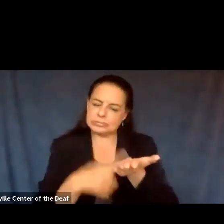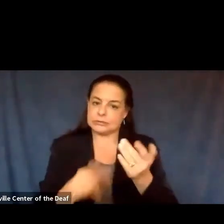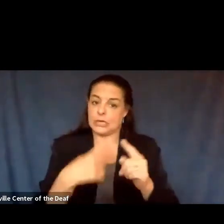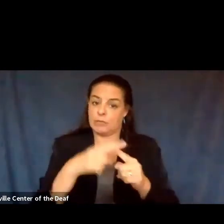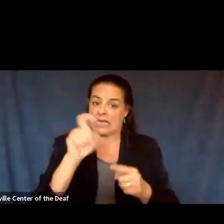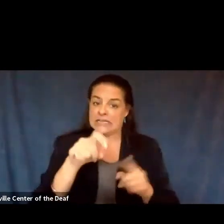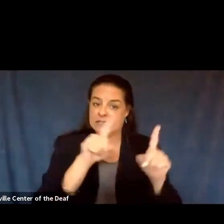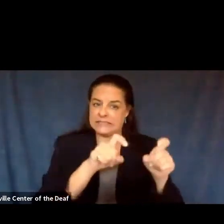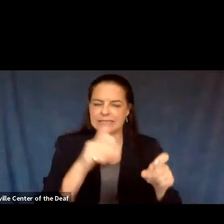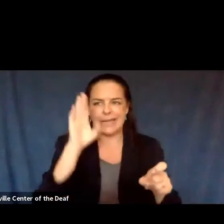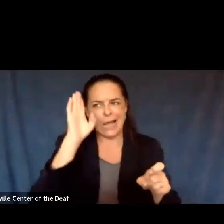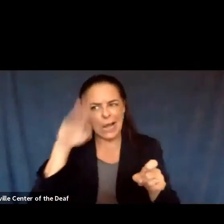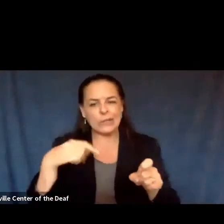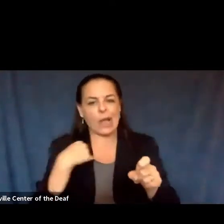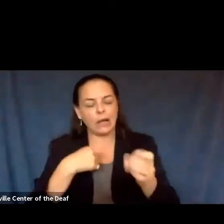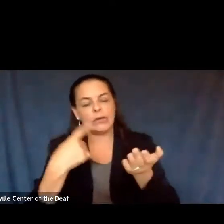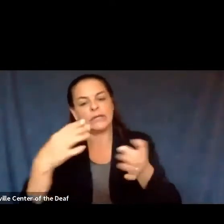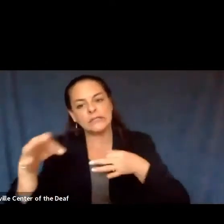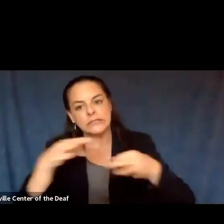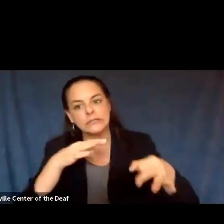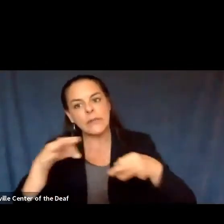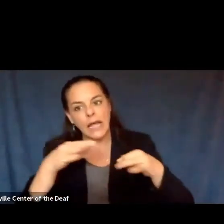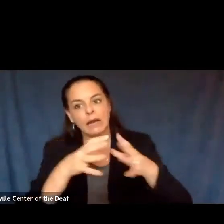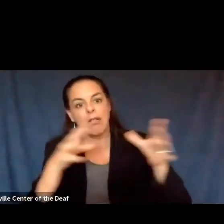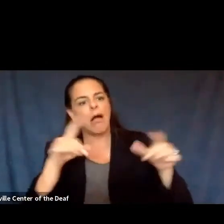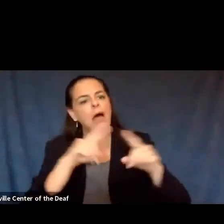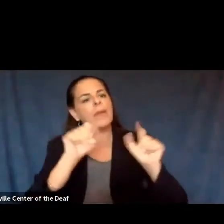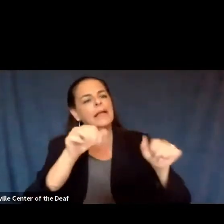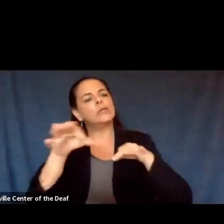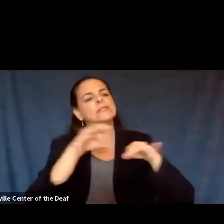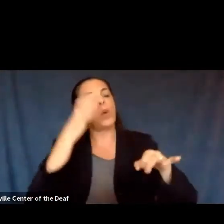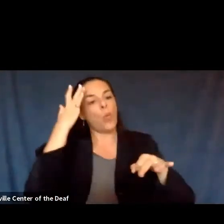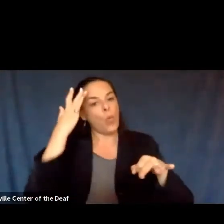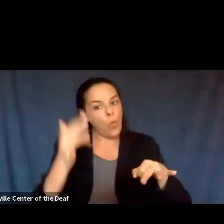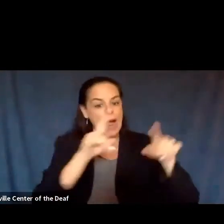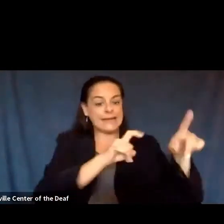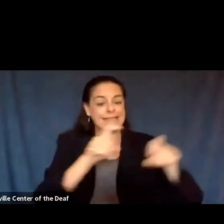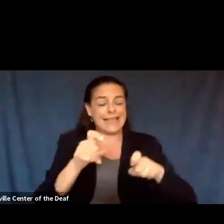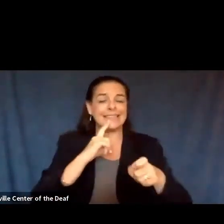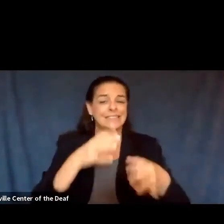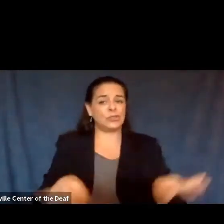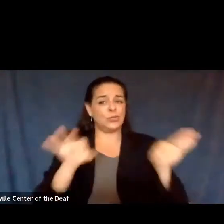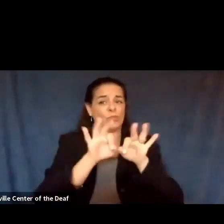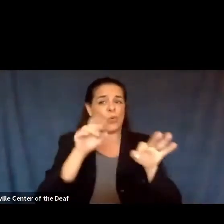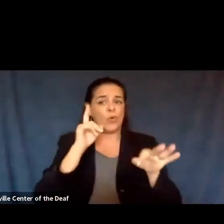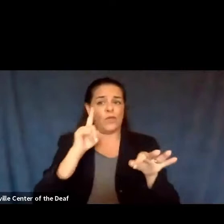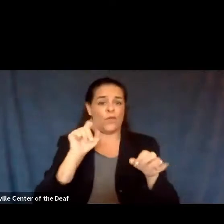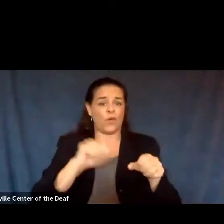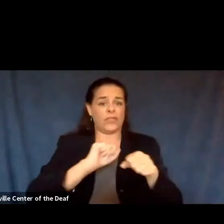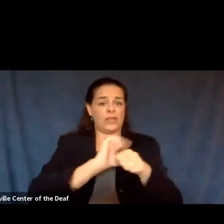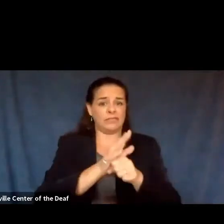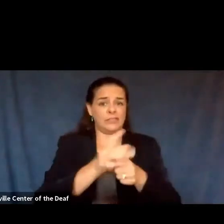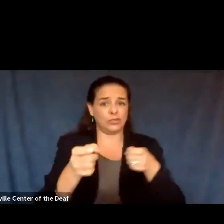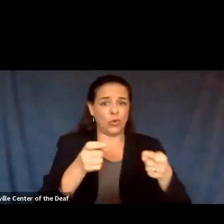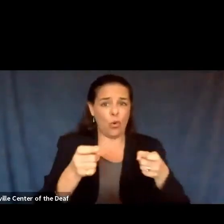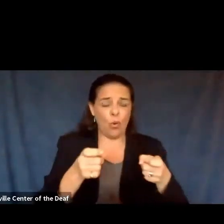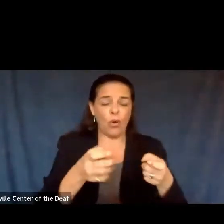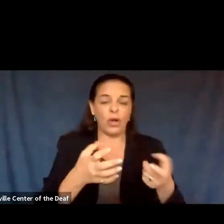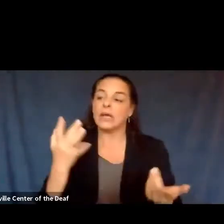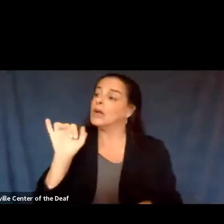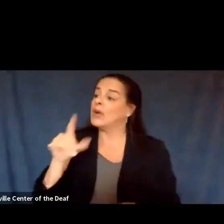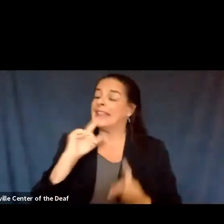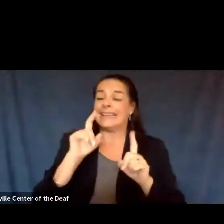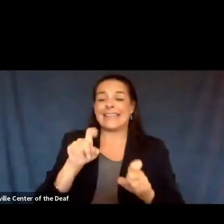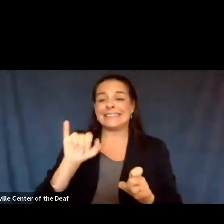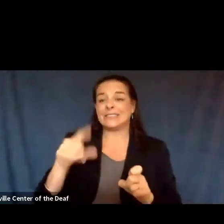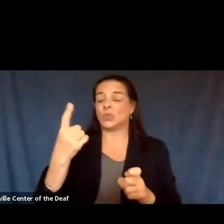over this a lot, but can you explain why testing is important for pandemic control? Testing is just really one of the most invaluable tools